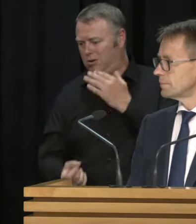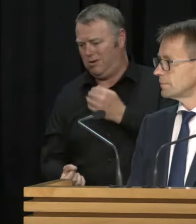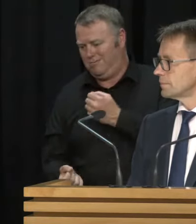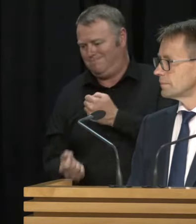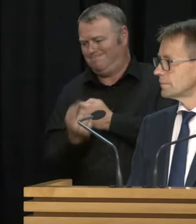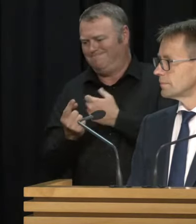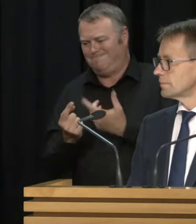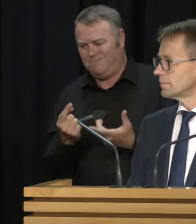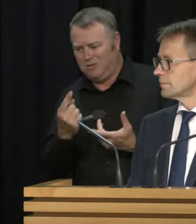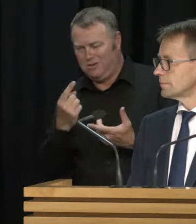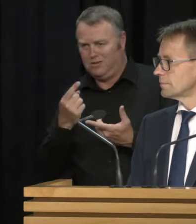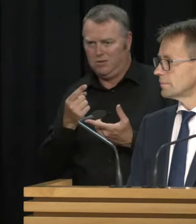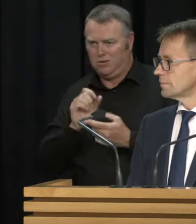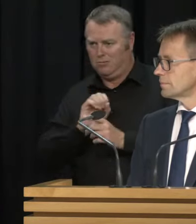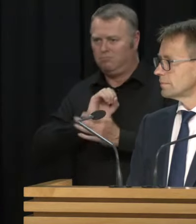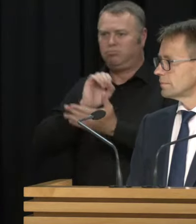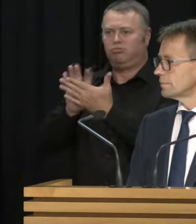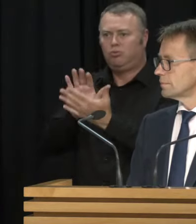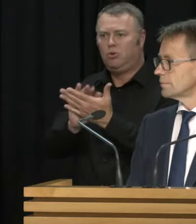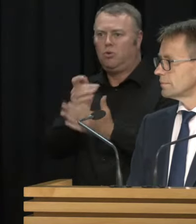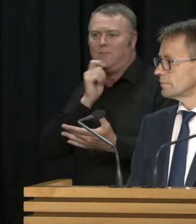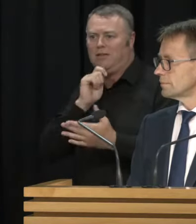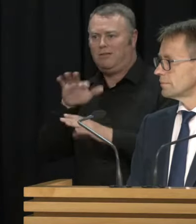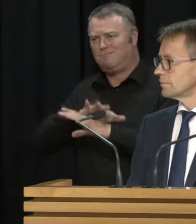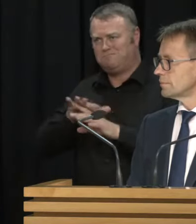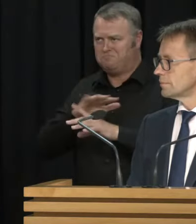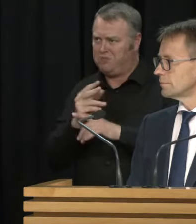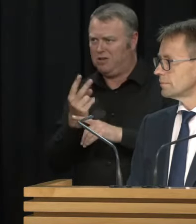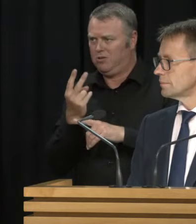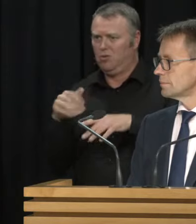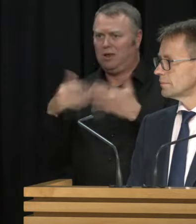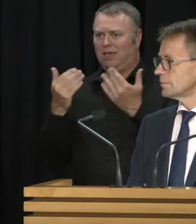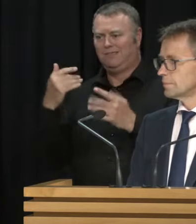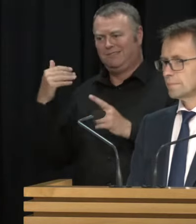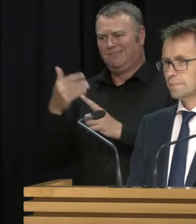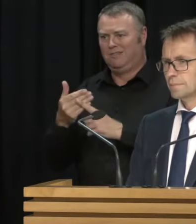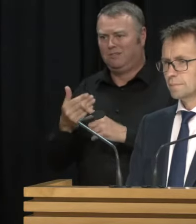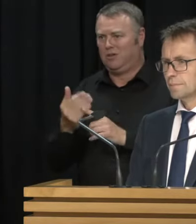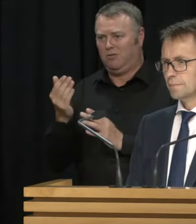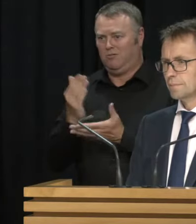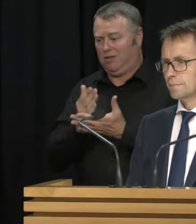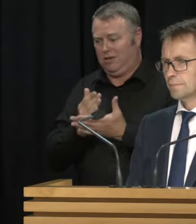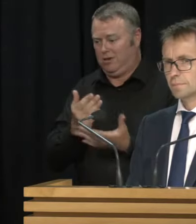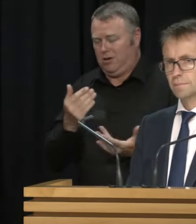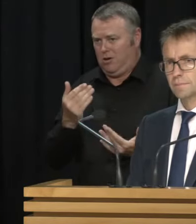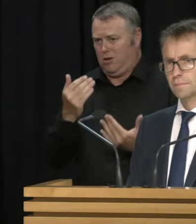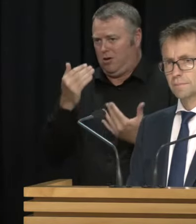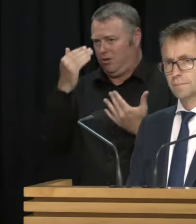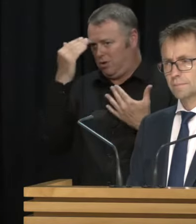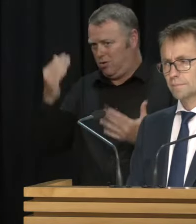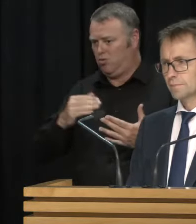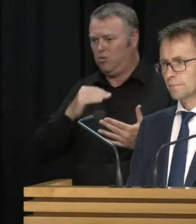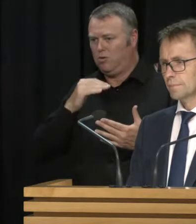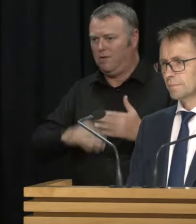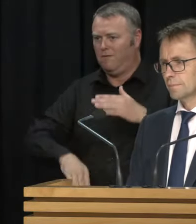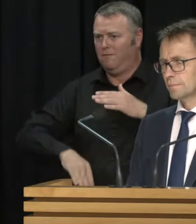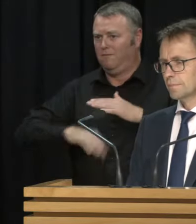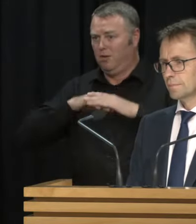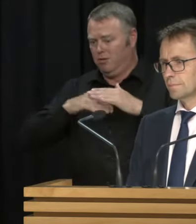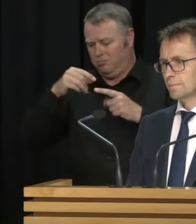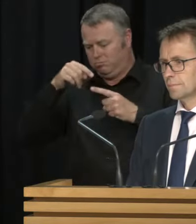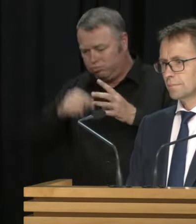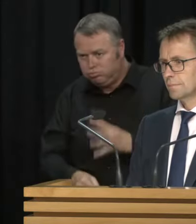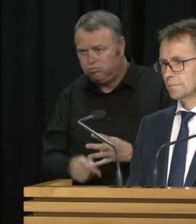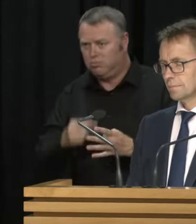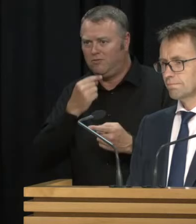go, but at this point, I'm not proposing to take any further action on it. There appears to be any lockdown activists trying to make some kind of big